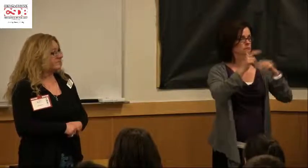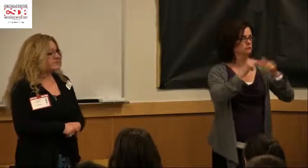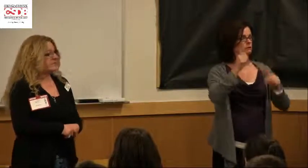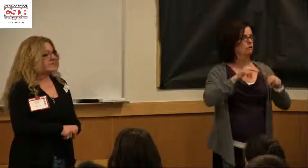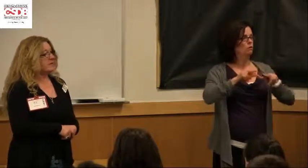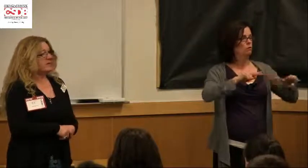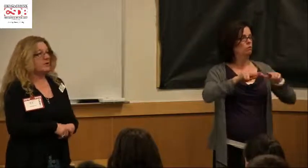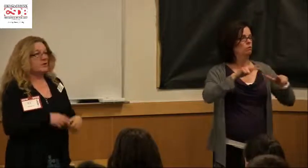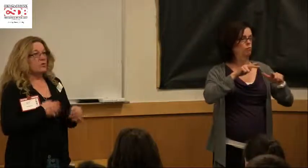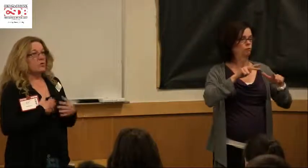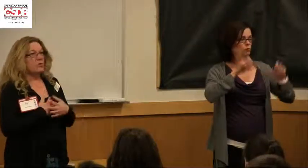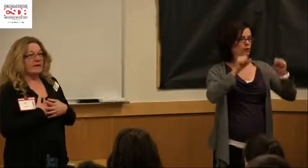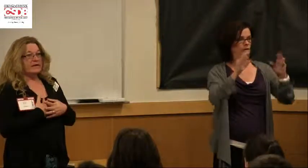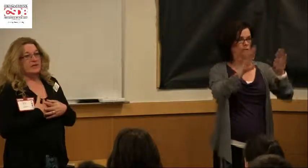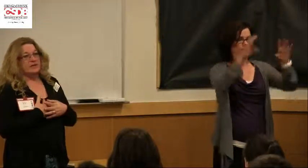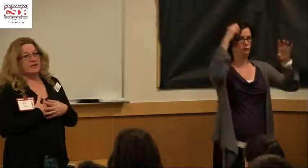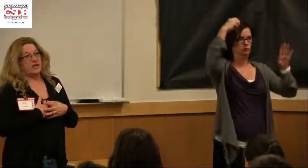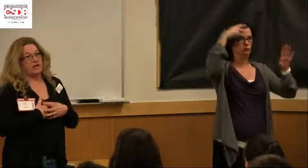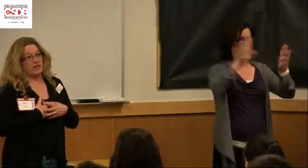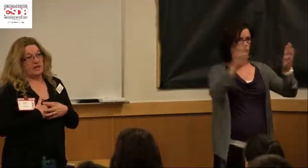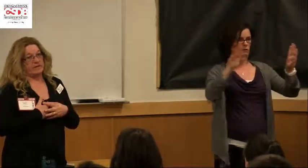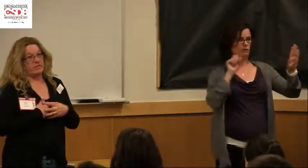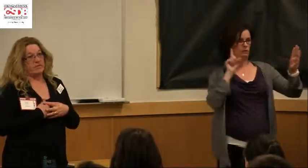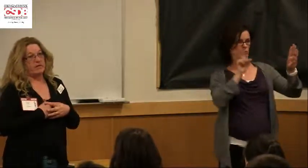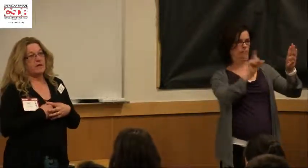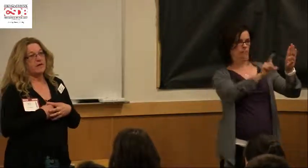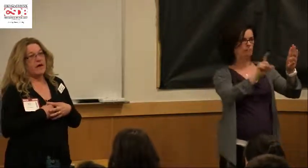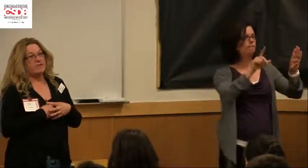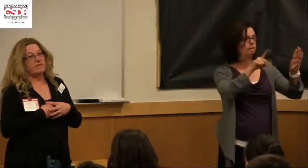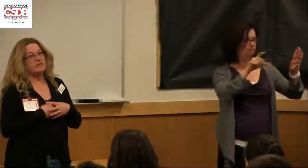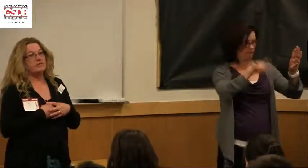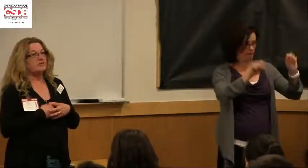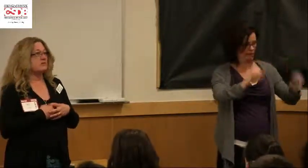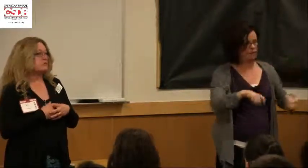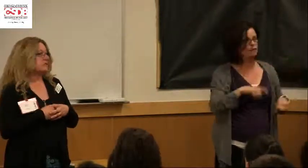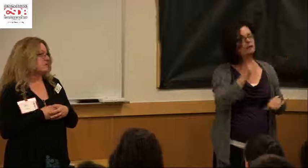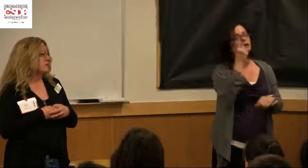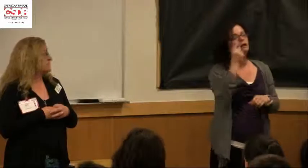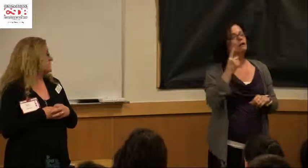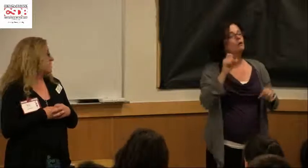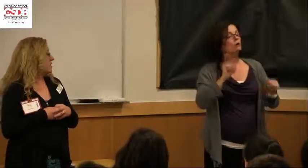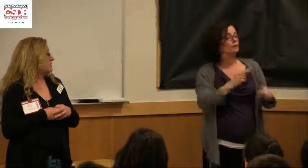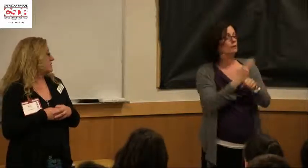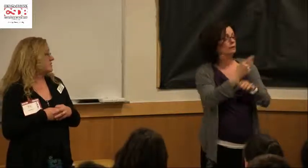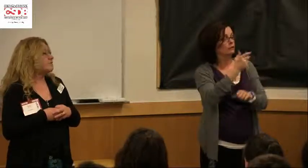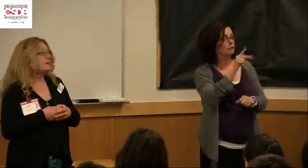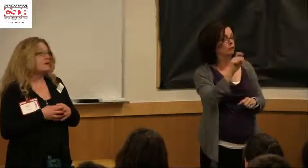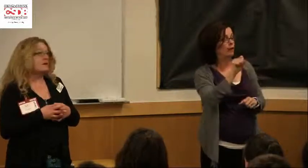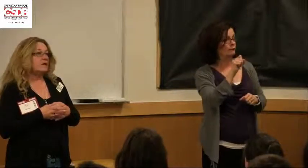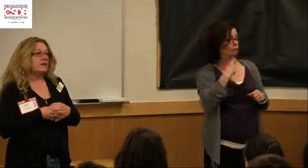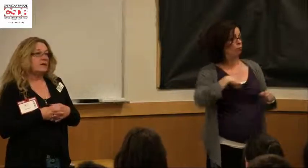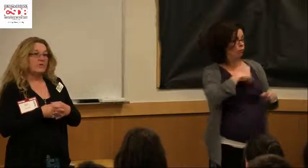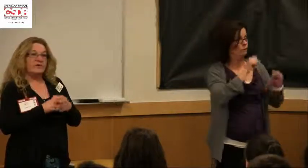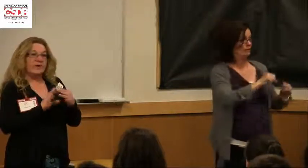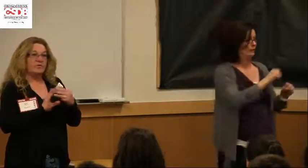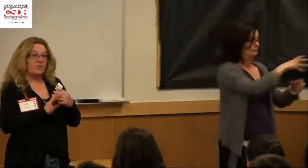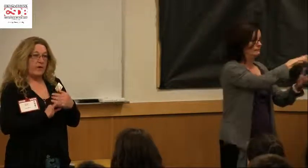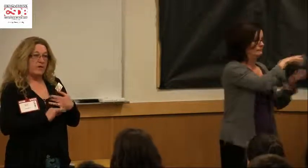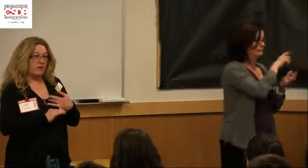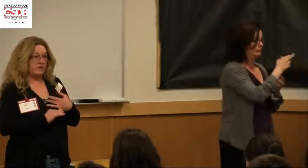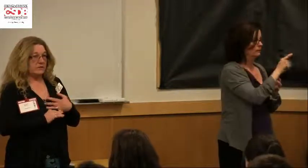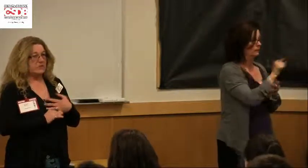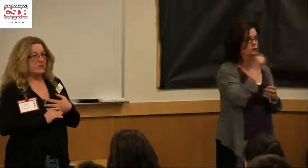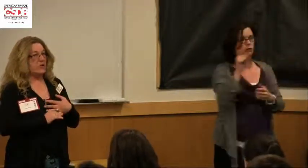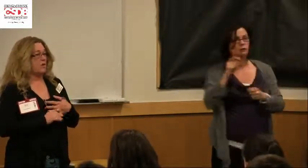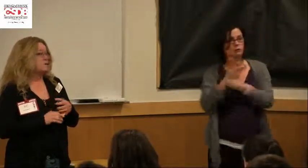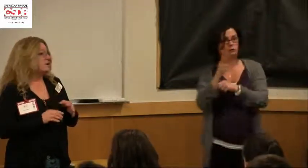programs in the facility. We can initiate grants without them having to use their $10,000. And we can have